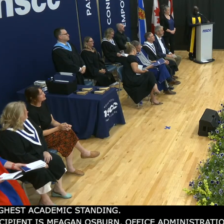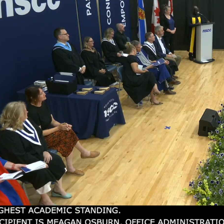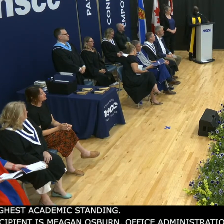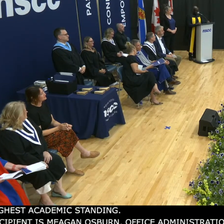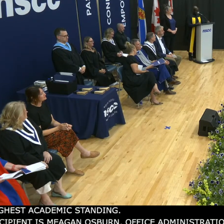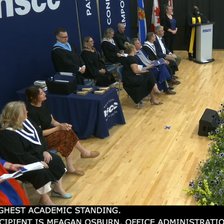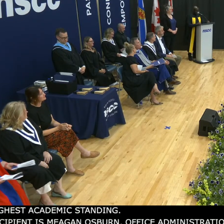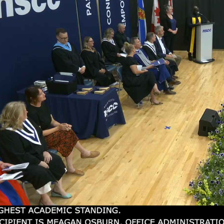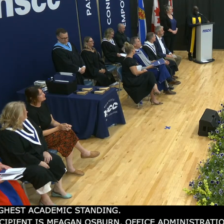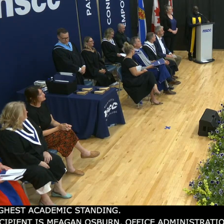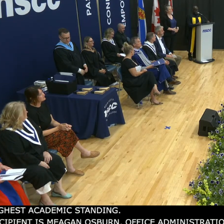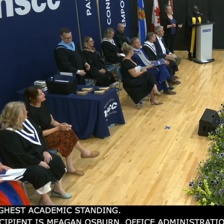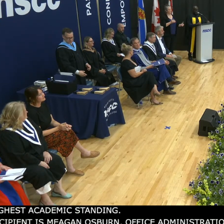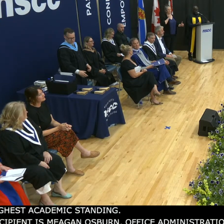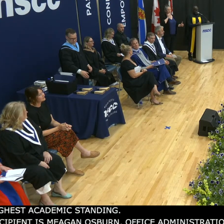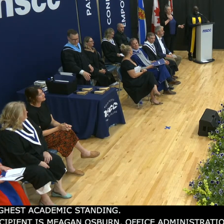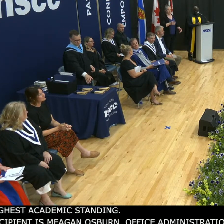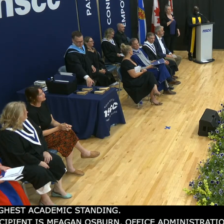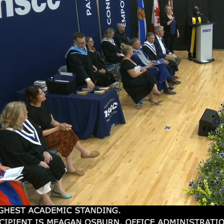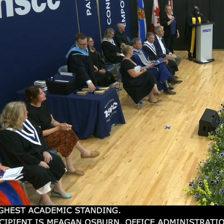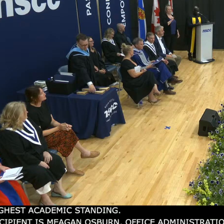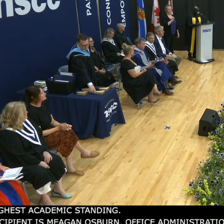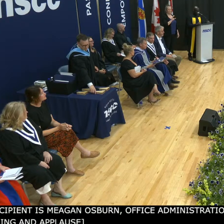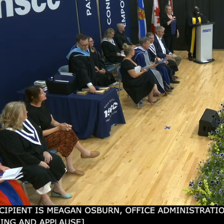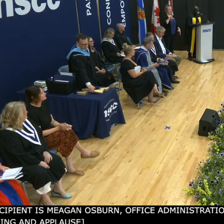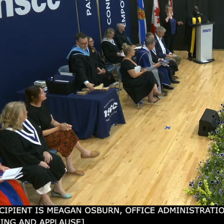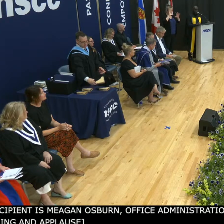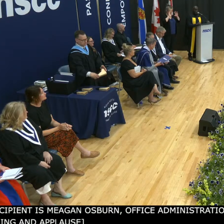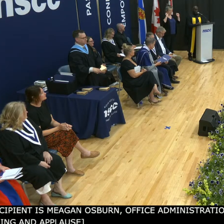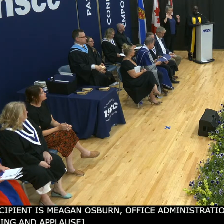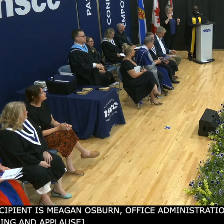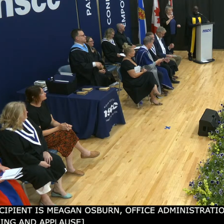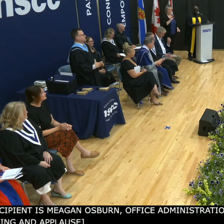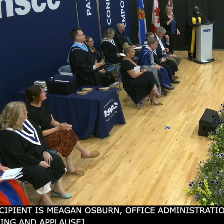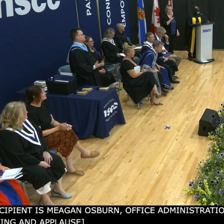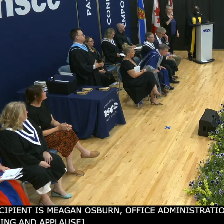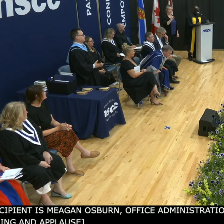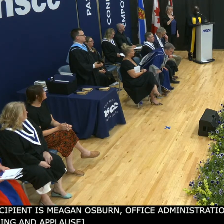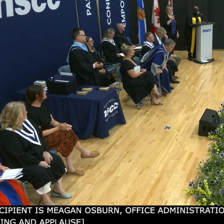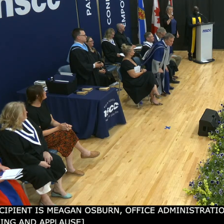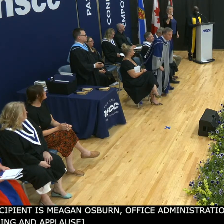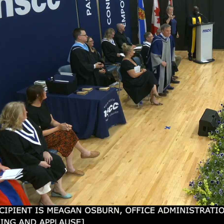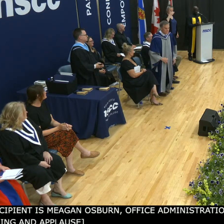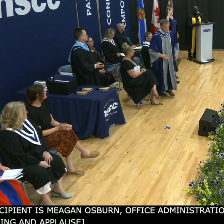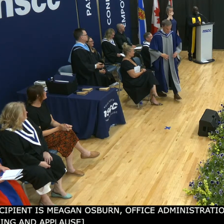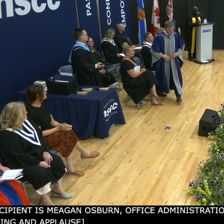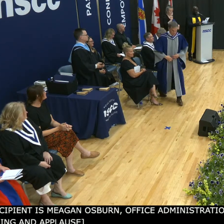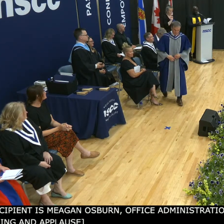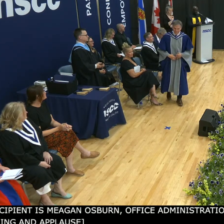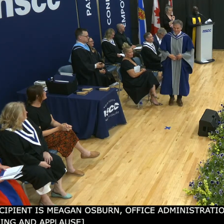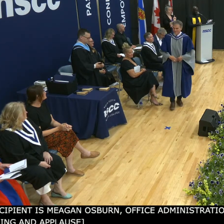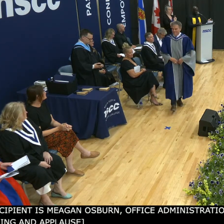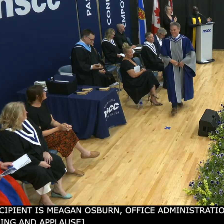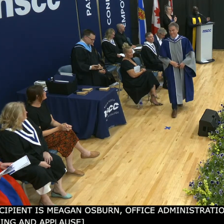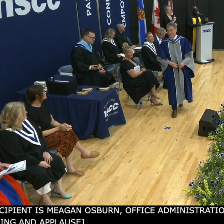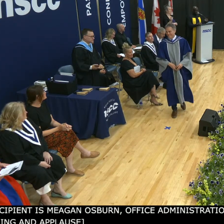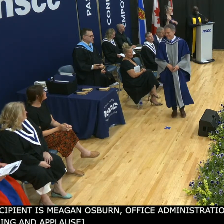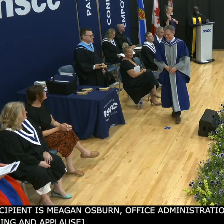We now welcome NSCC President Dawn Biro to the front of the stage to present the President's